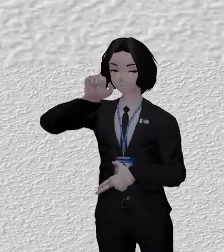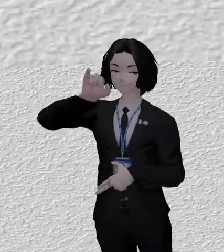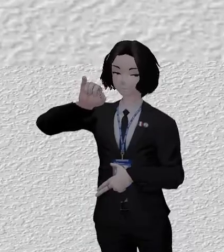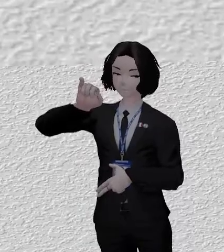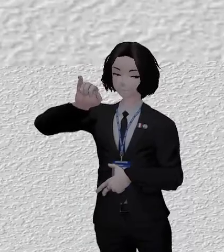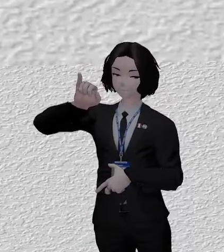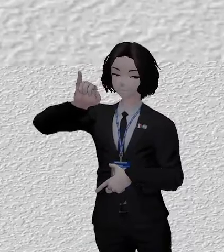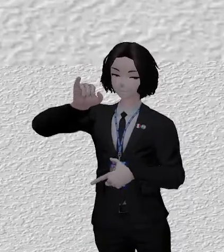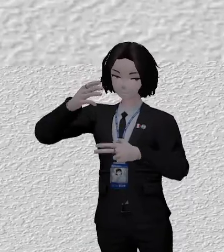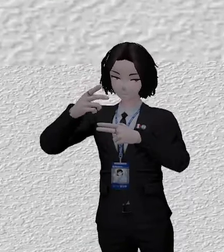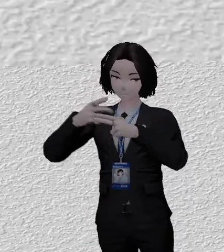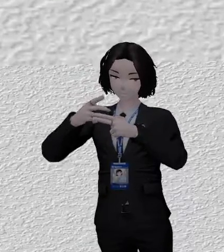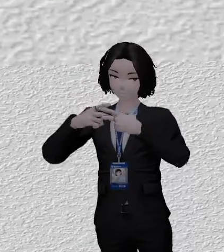Hello, everyone.